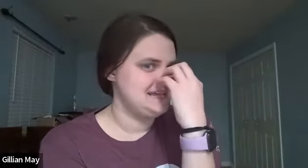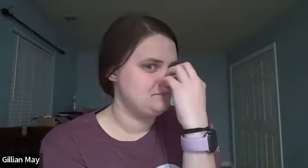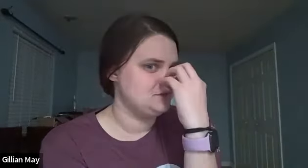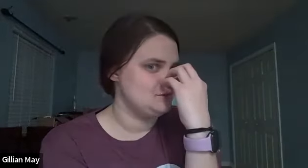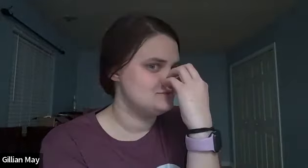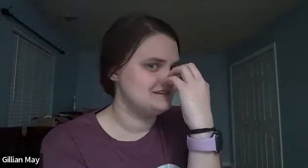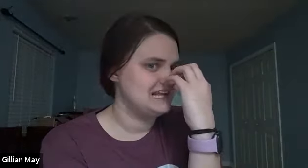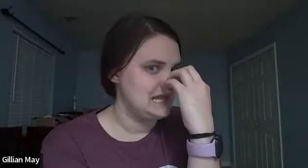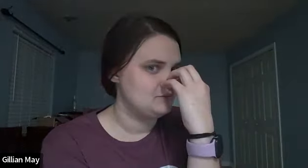tap your nose. Clown.